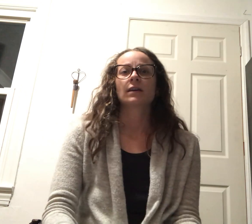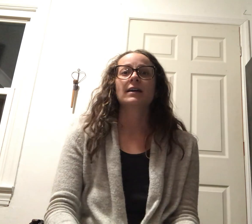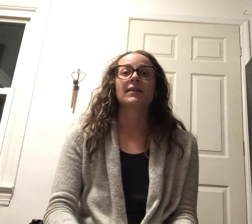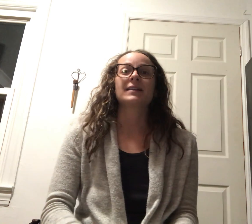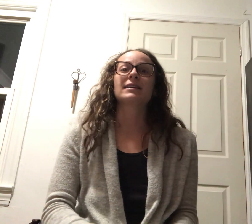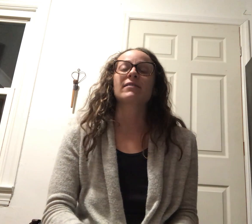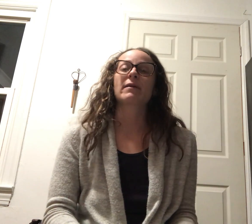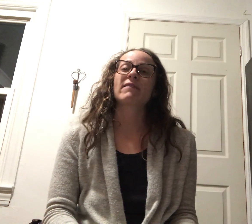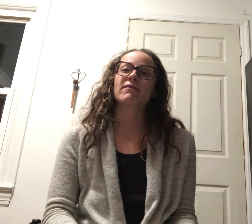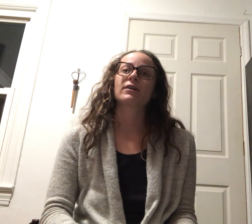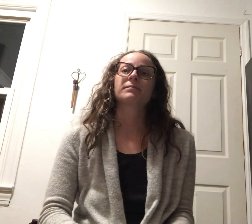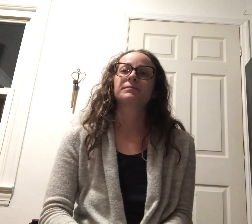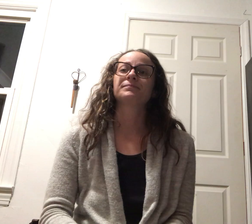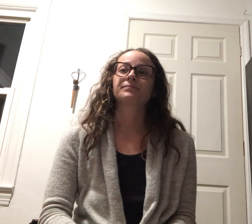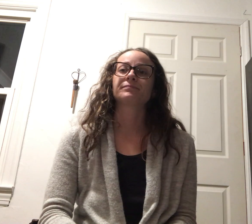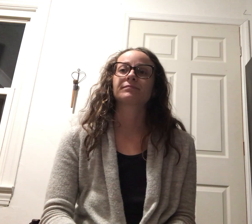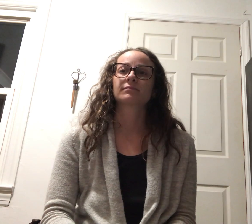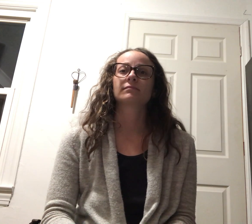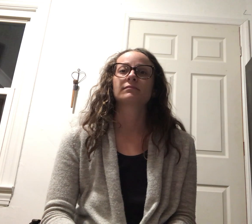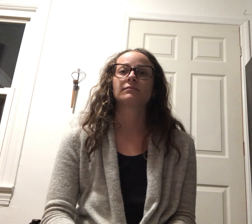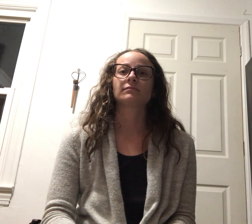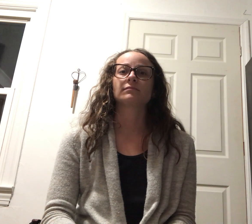Yeah, that's definitely my favorite.